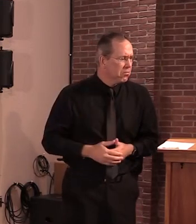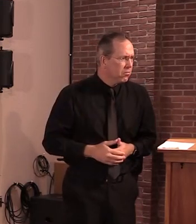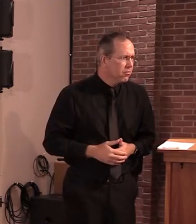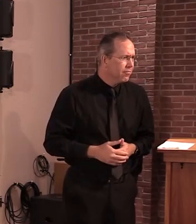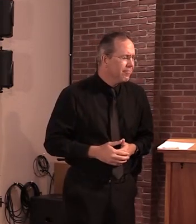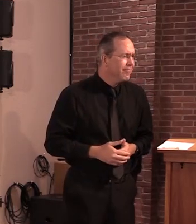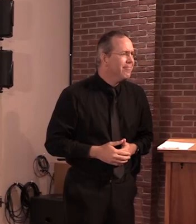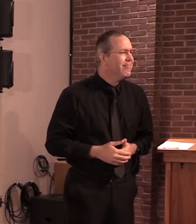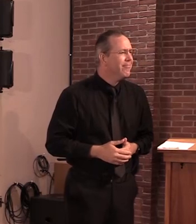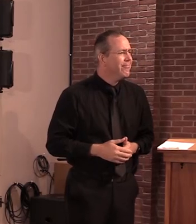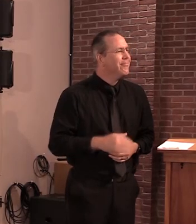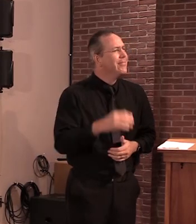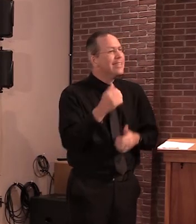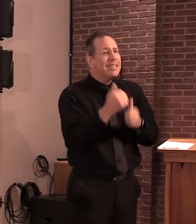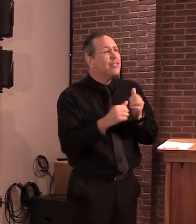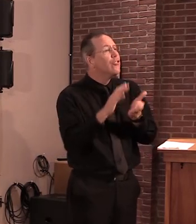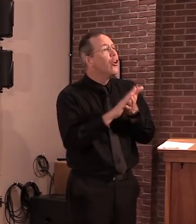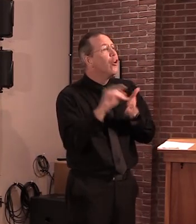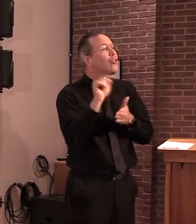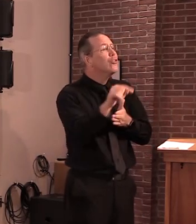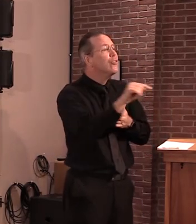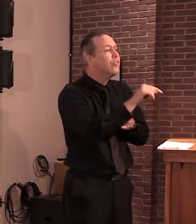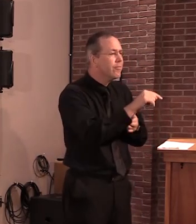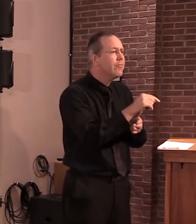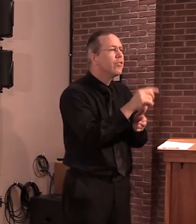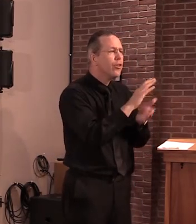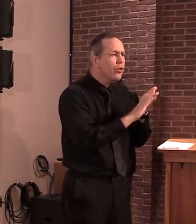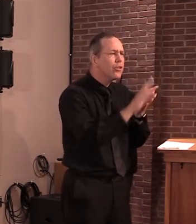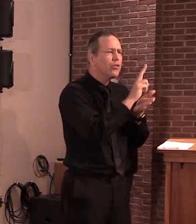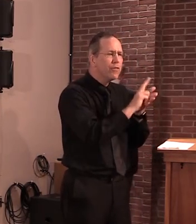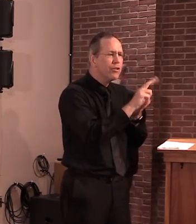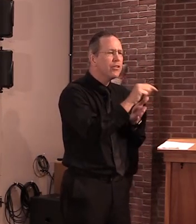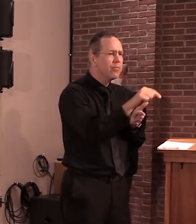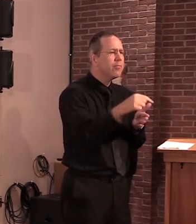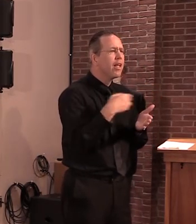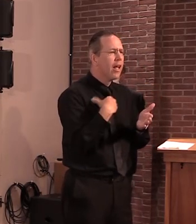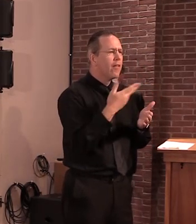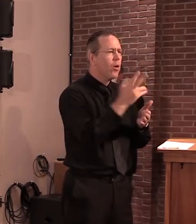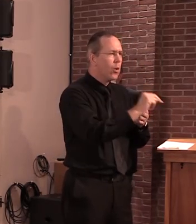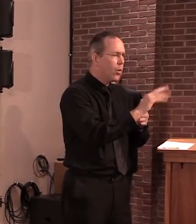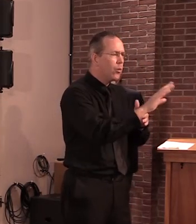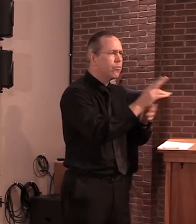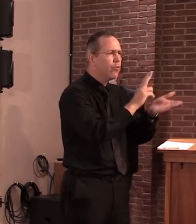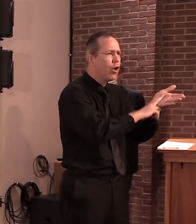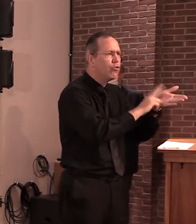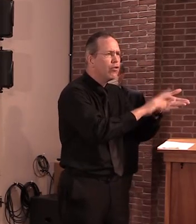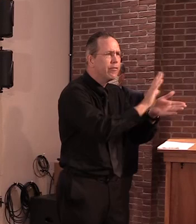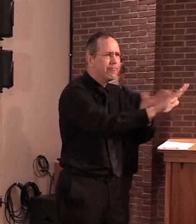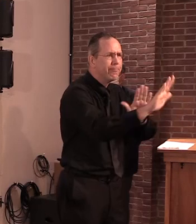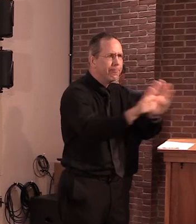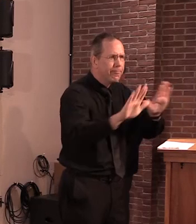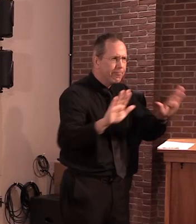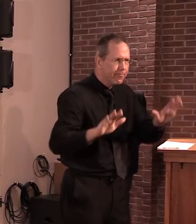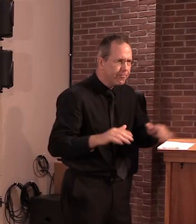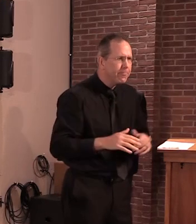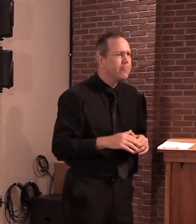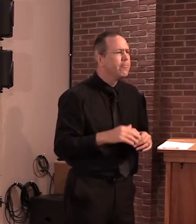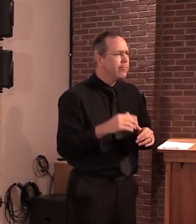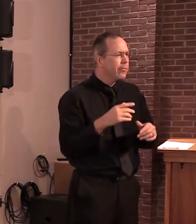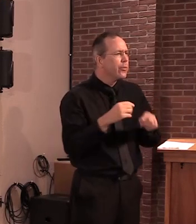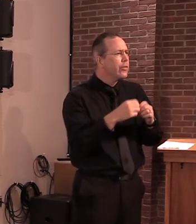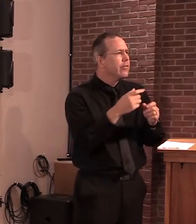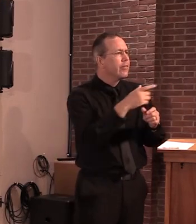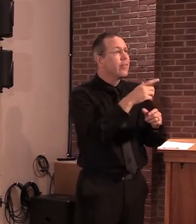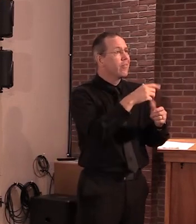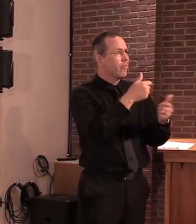Each college and university is separately contracting with commercial firms,